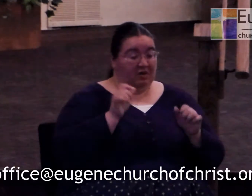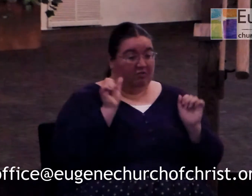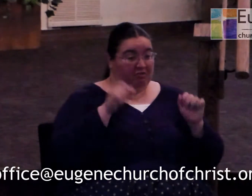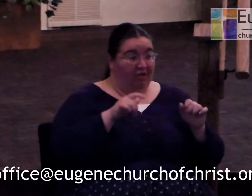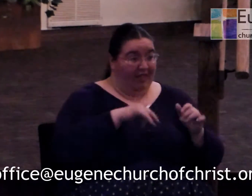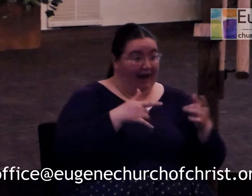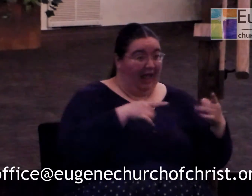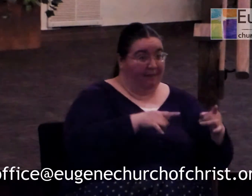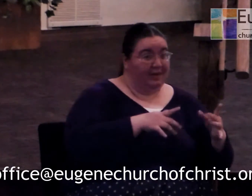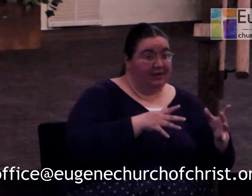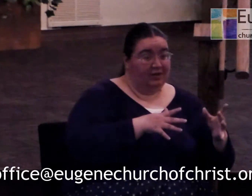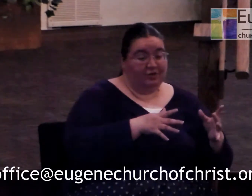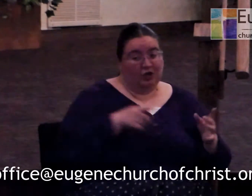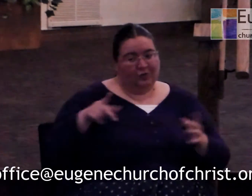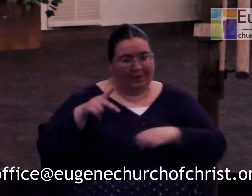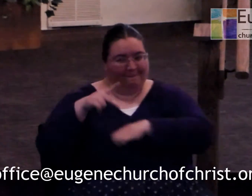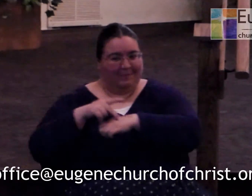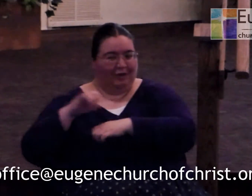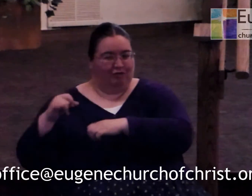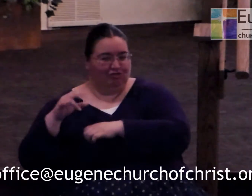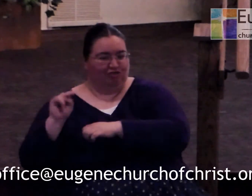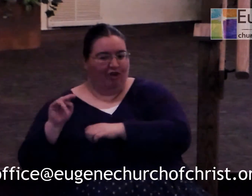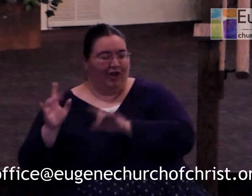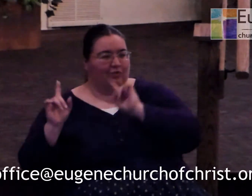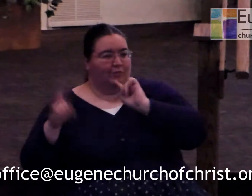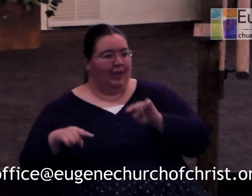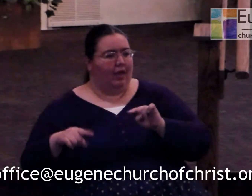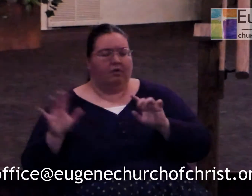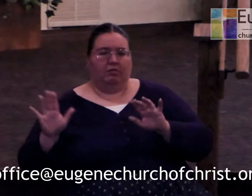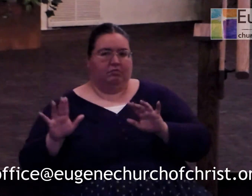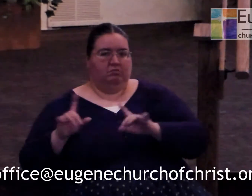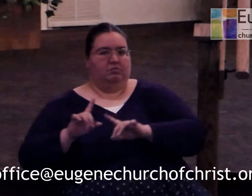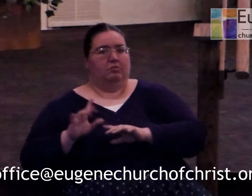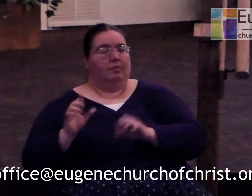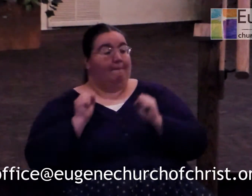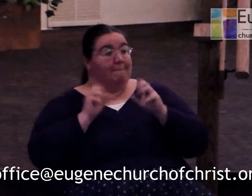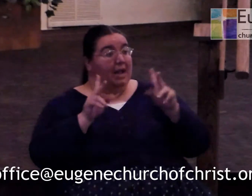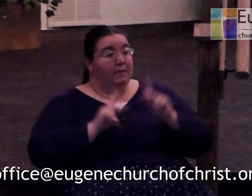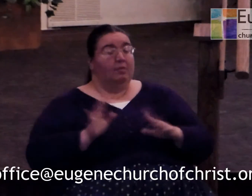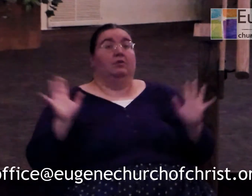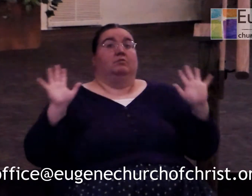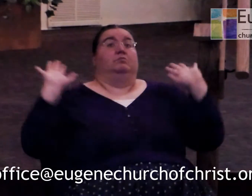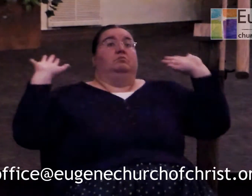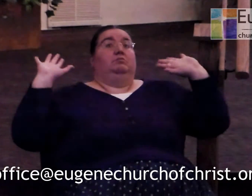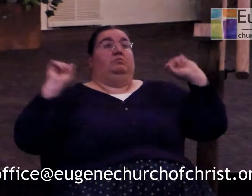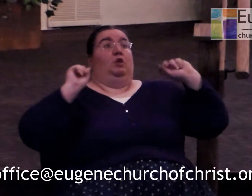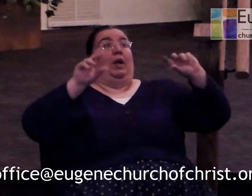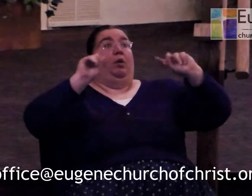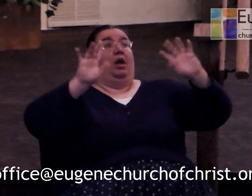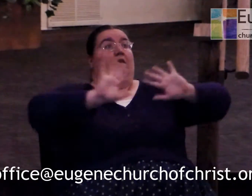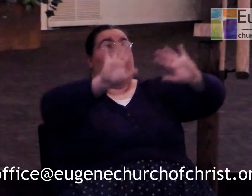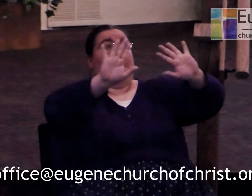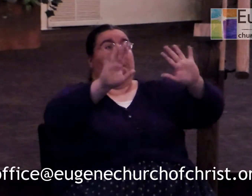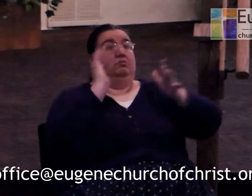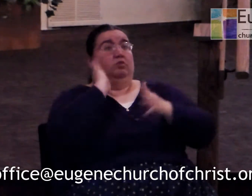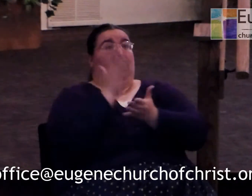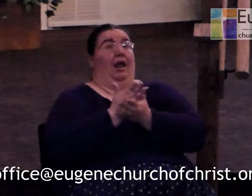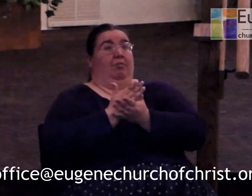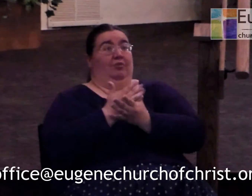is not what so many people's reply would be, which is, okay, yeah, we'll stop. We like freedom. Surely somebody